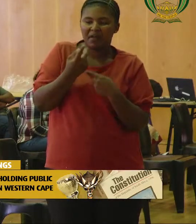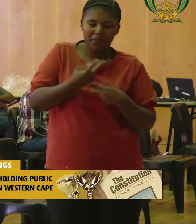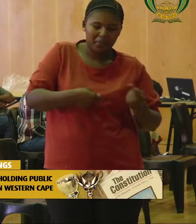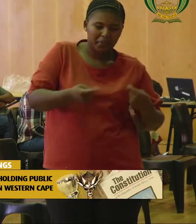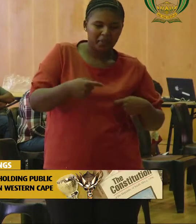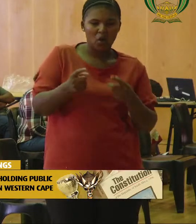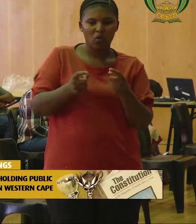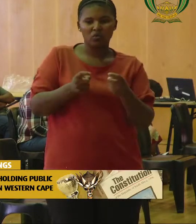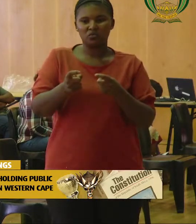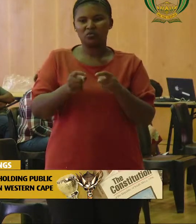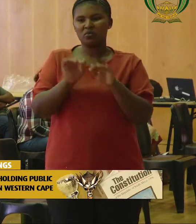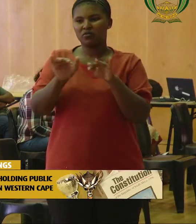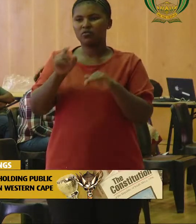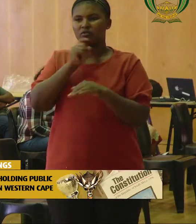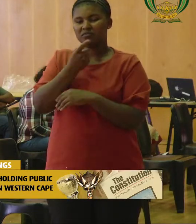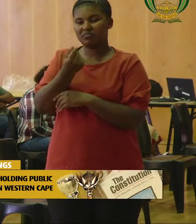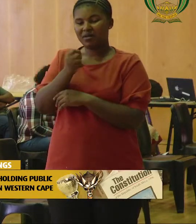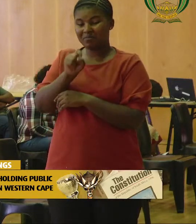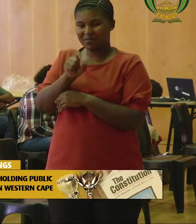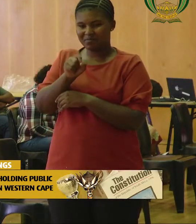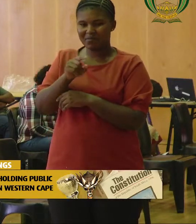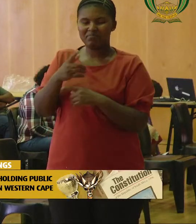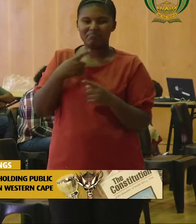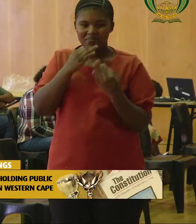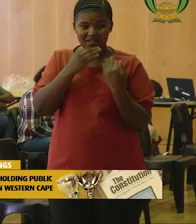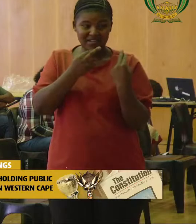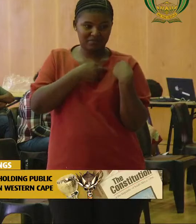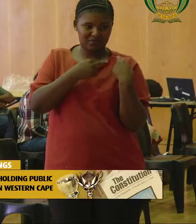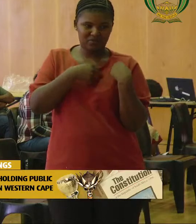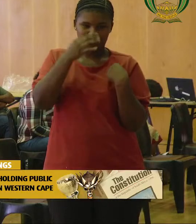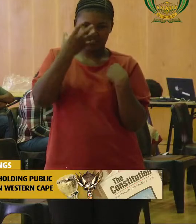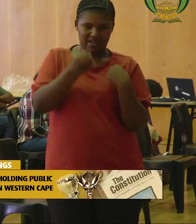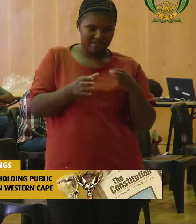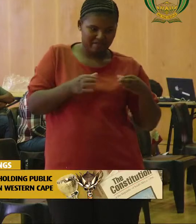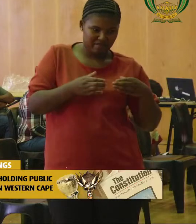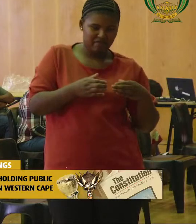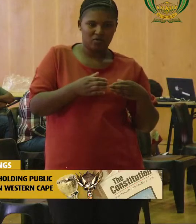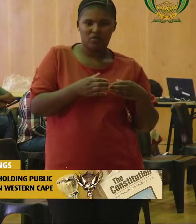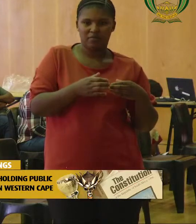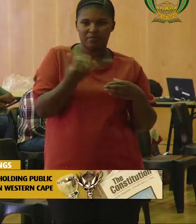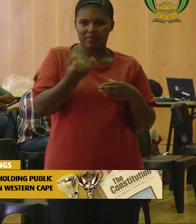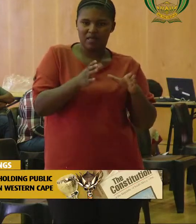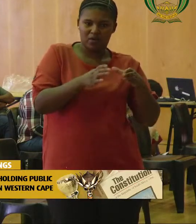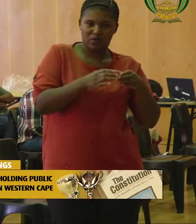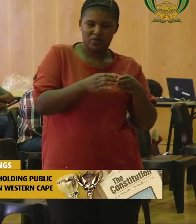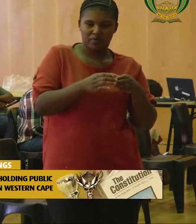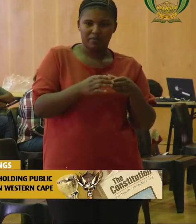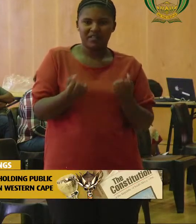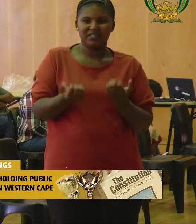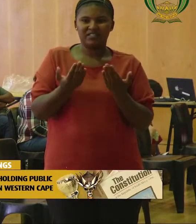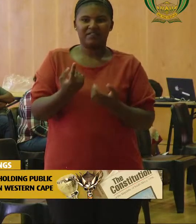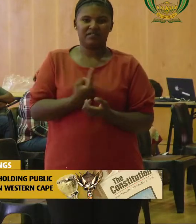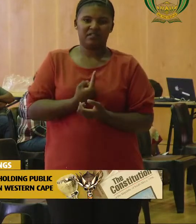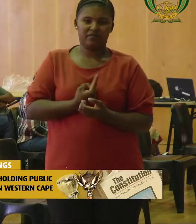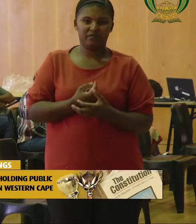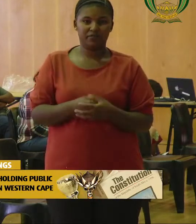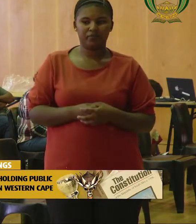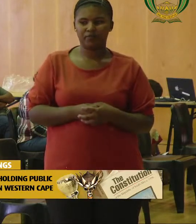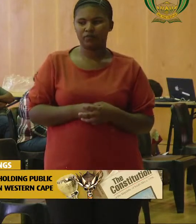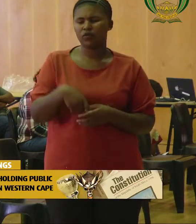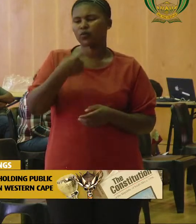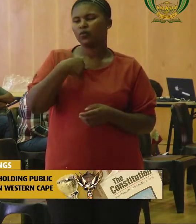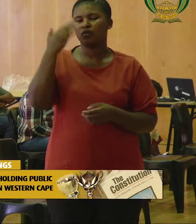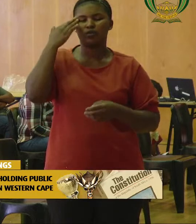control individuals that are not accountable to a collective, but for themselves. We know this